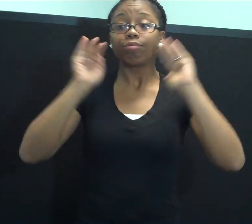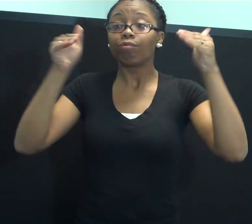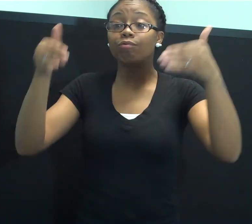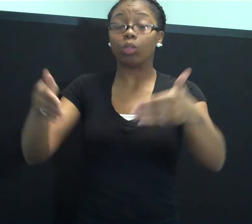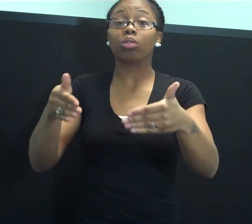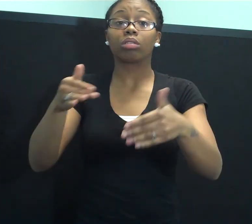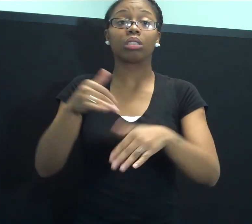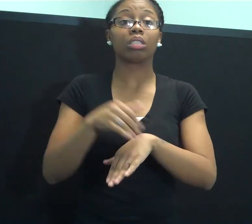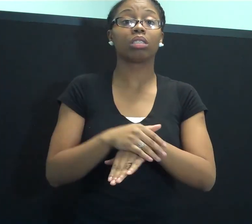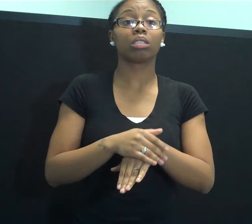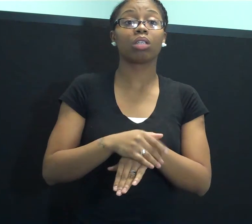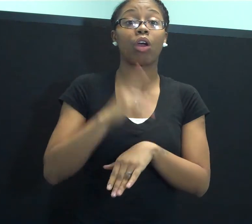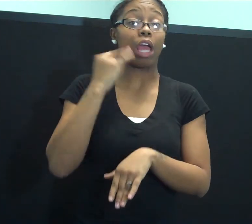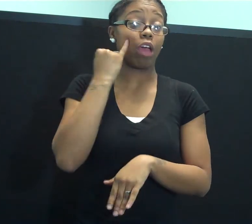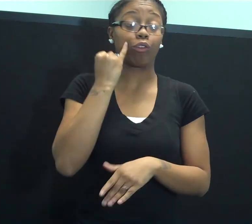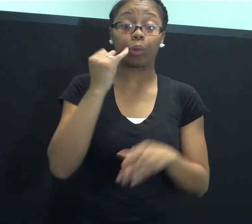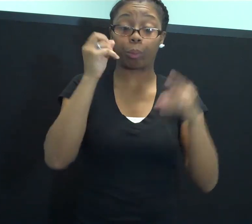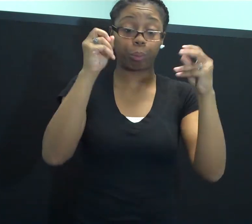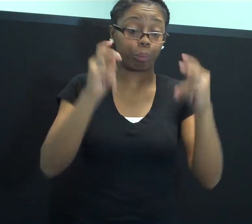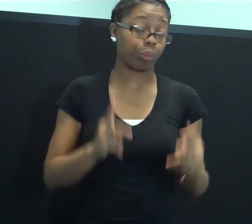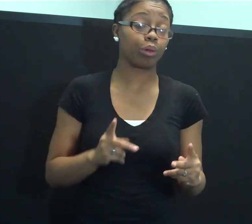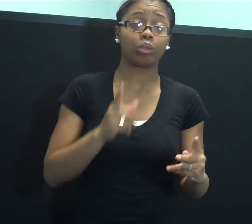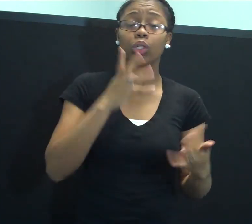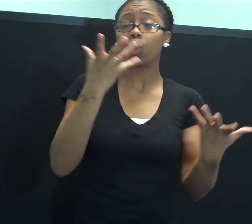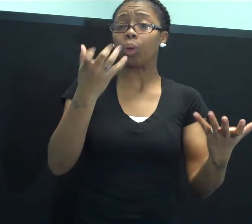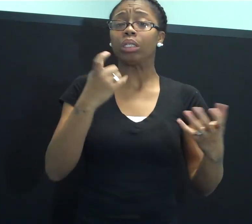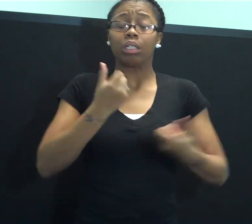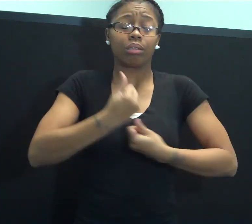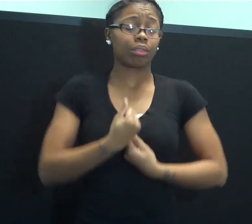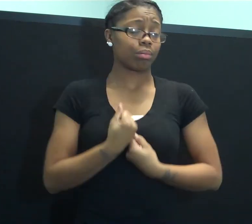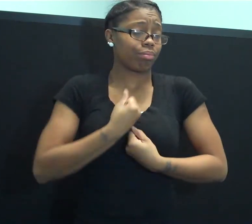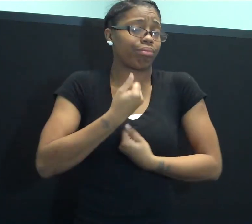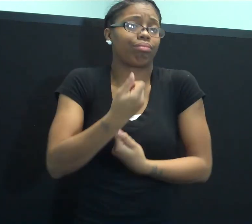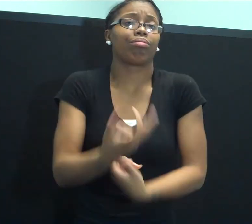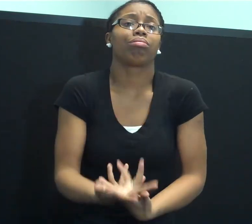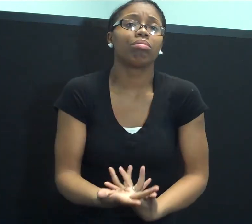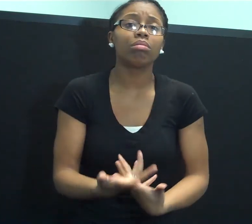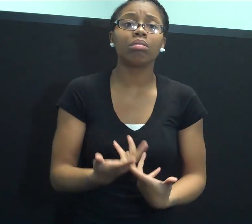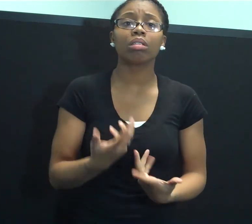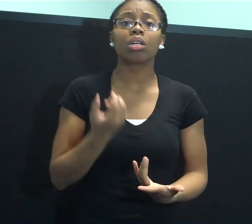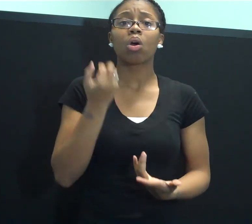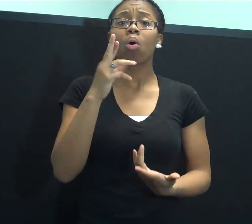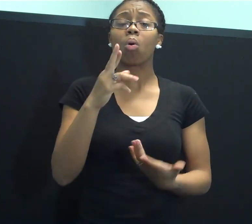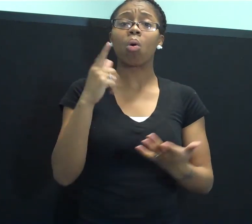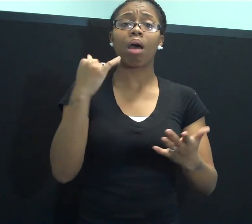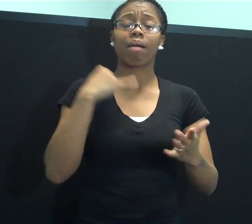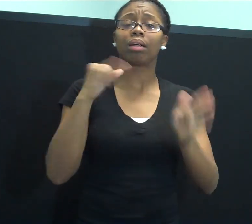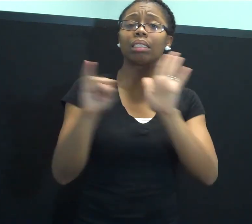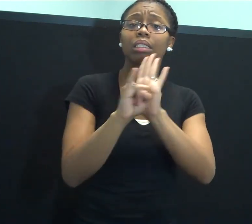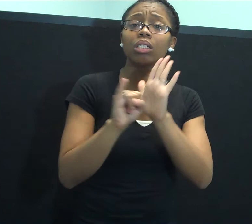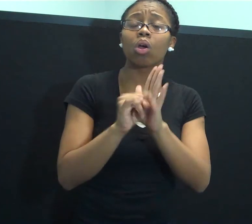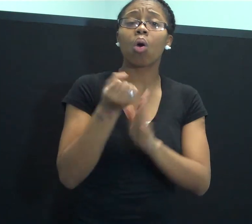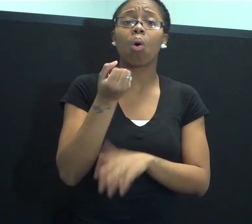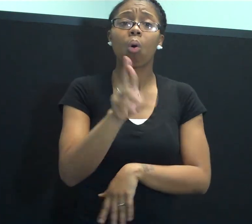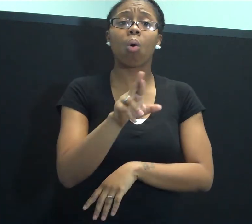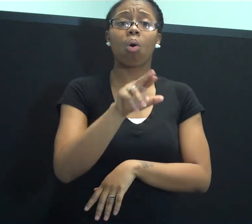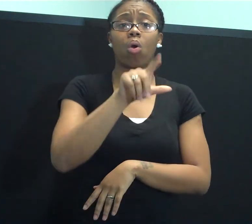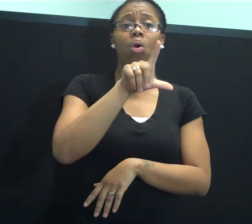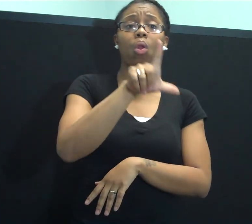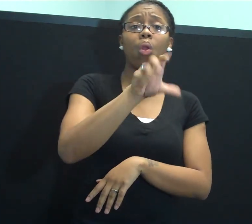person begins to express a Buddhist identity and loyalty to the Buddhist tradition, is